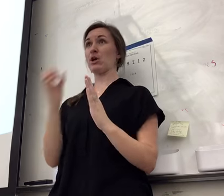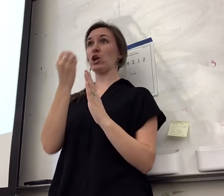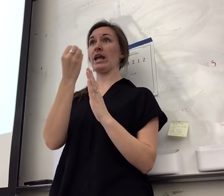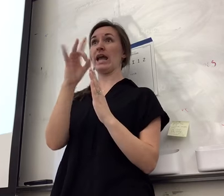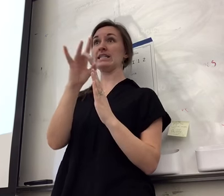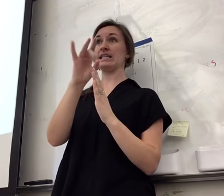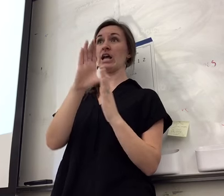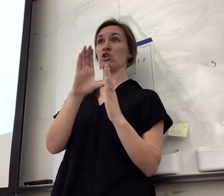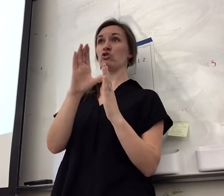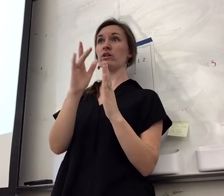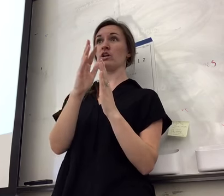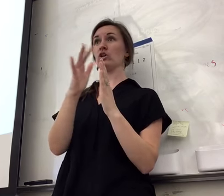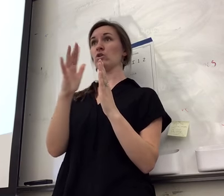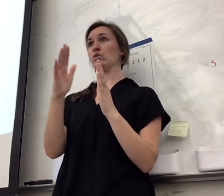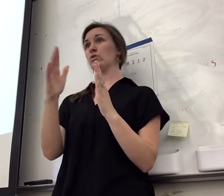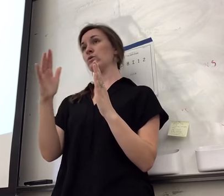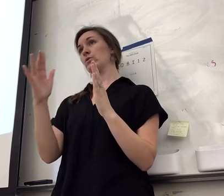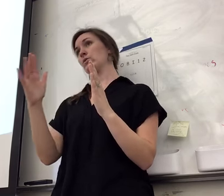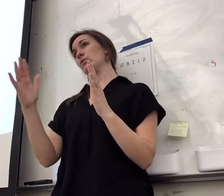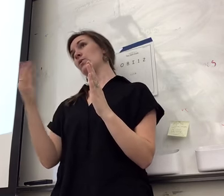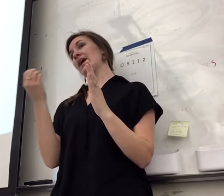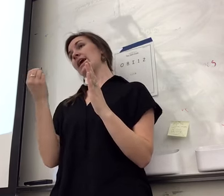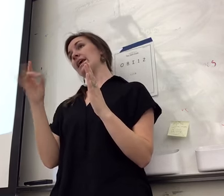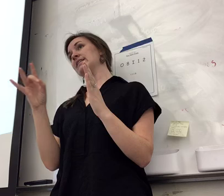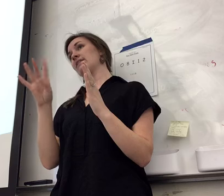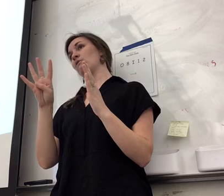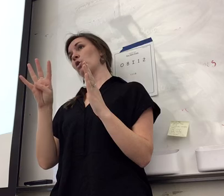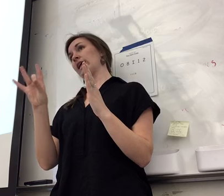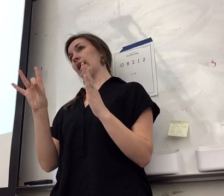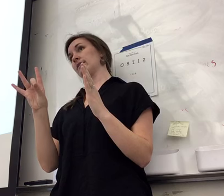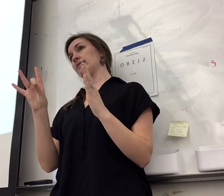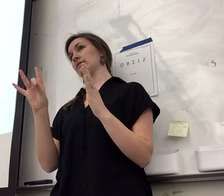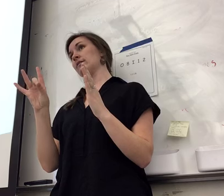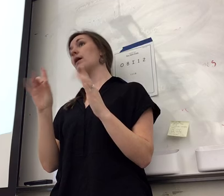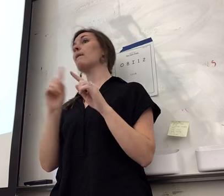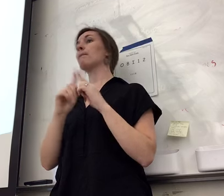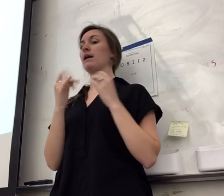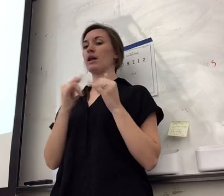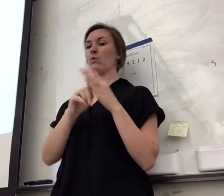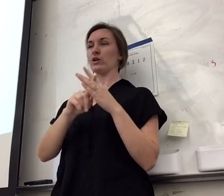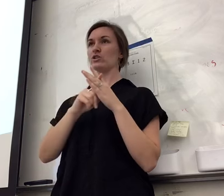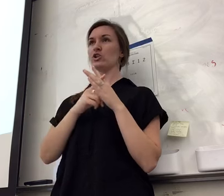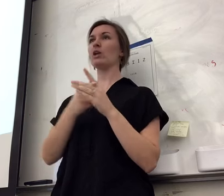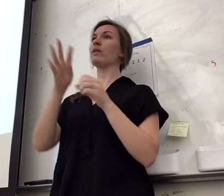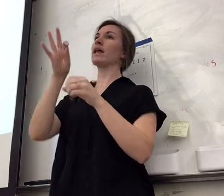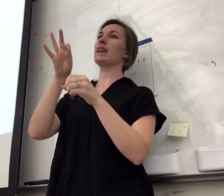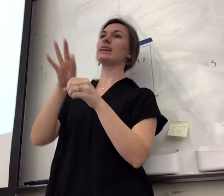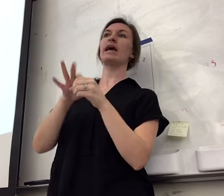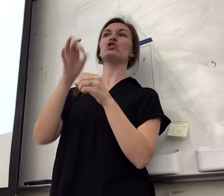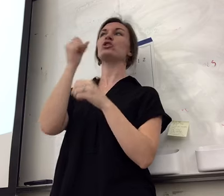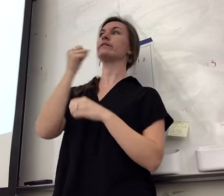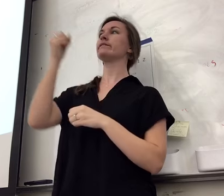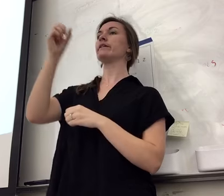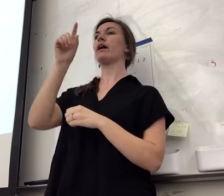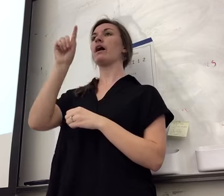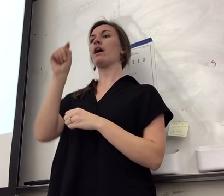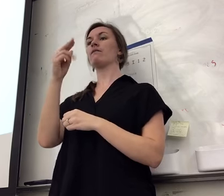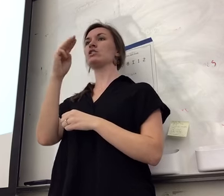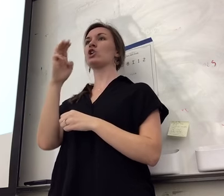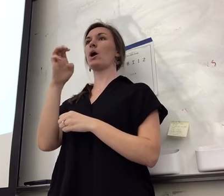want an overall of period 4. But we're going to begin in the year 1800 with the election of Thomas Jefferson. Now, who